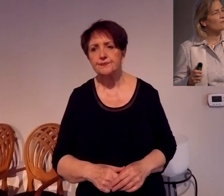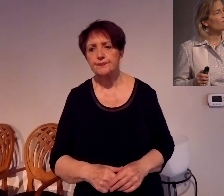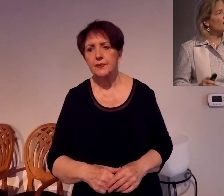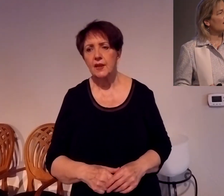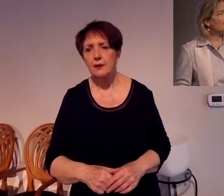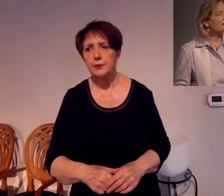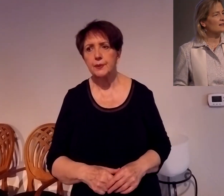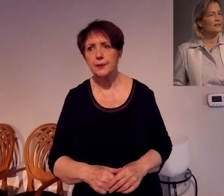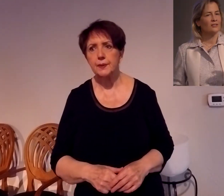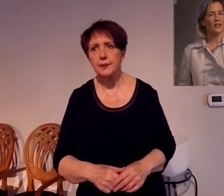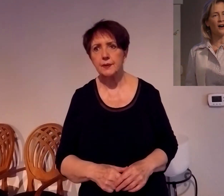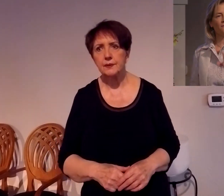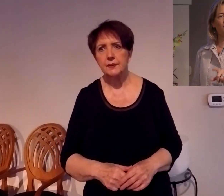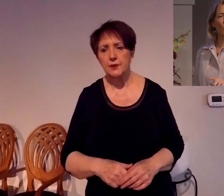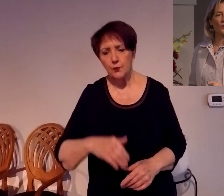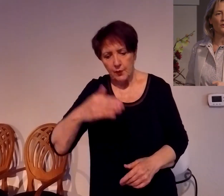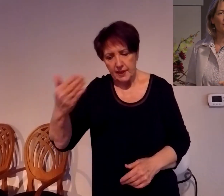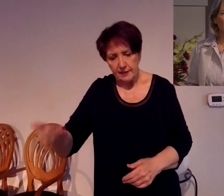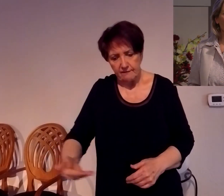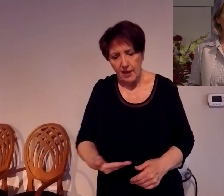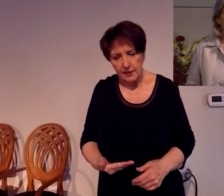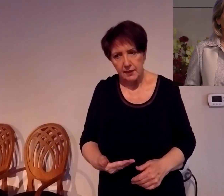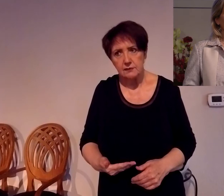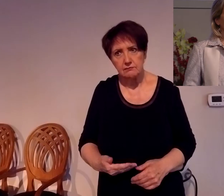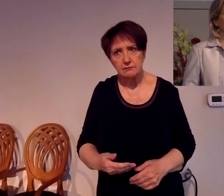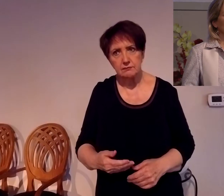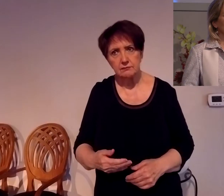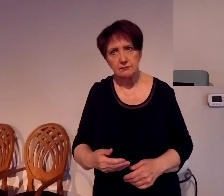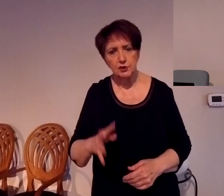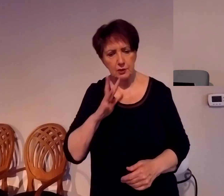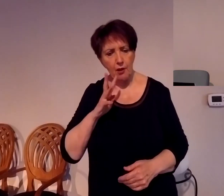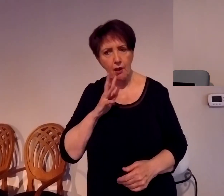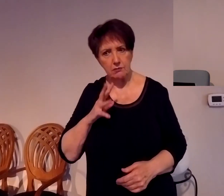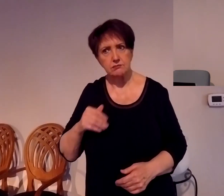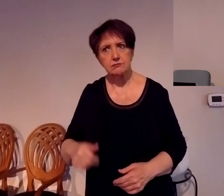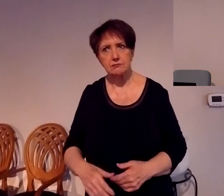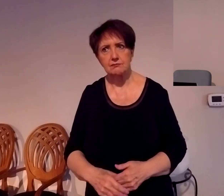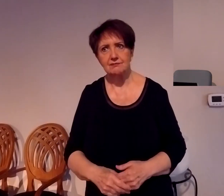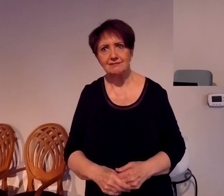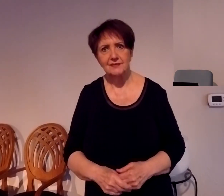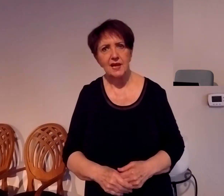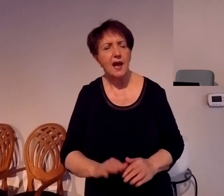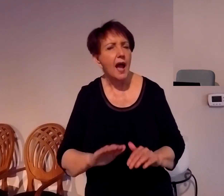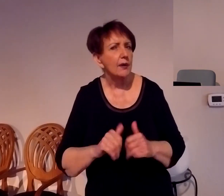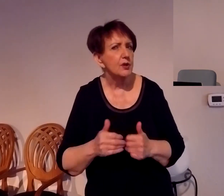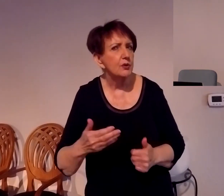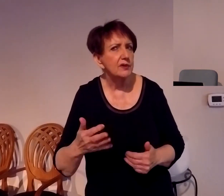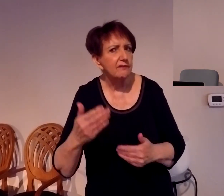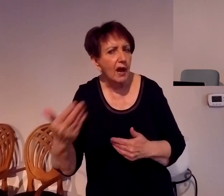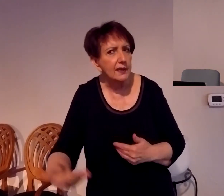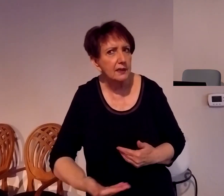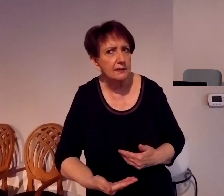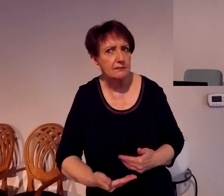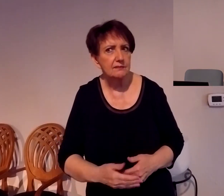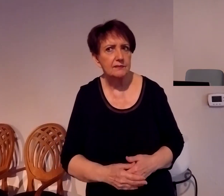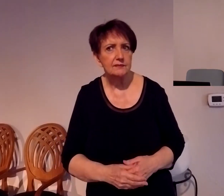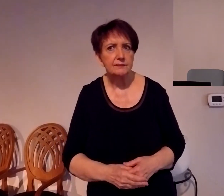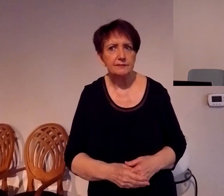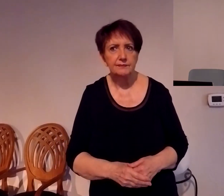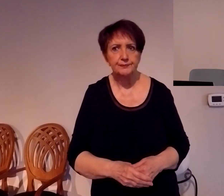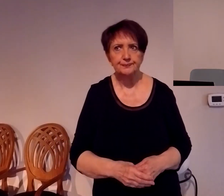And we can invite it to come forth. And how do we invite it to come forth?